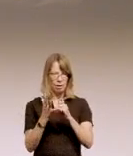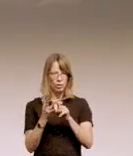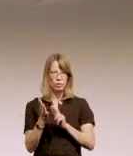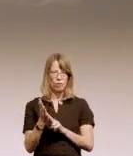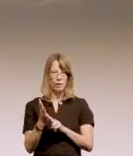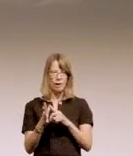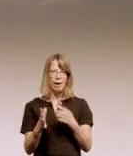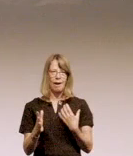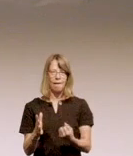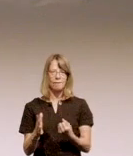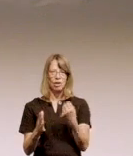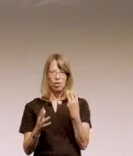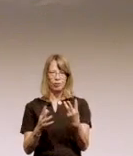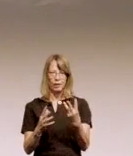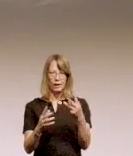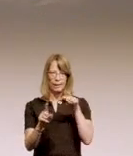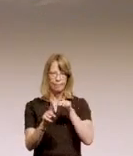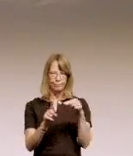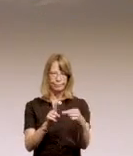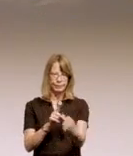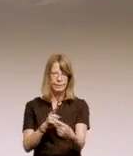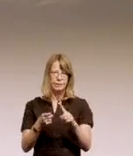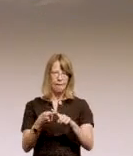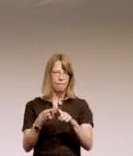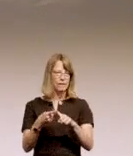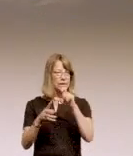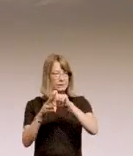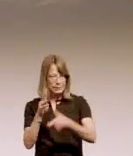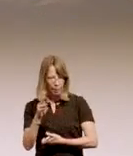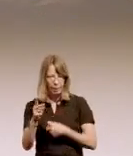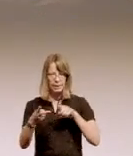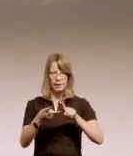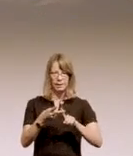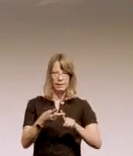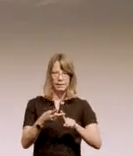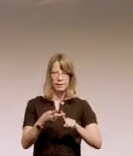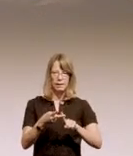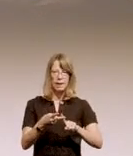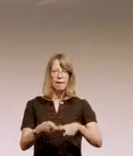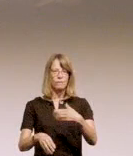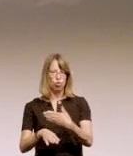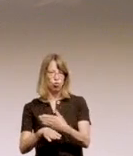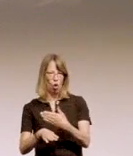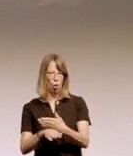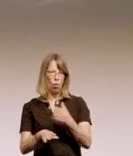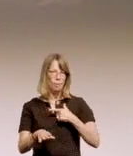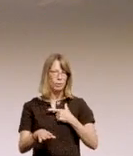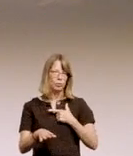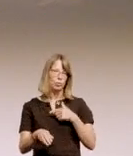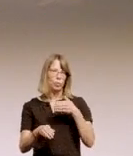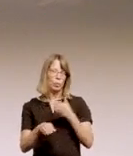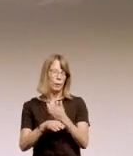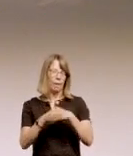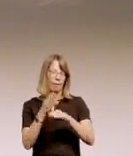a disability facet, you would have a role facet, because we were working internally to the agency at this point on internal agency